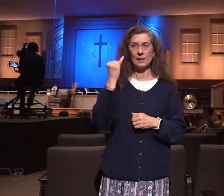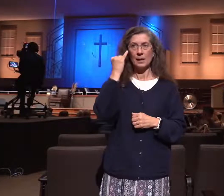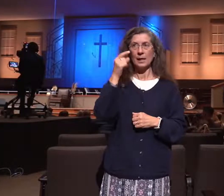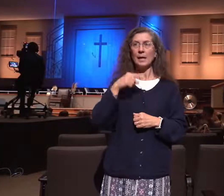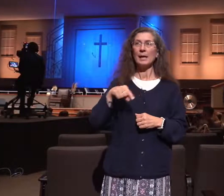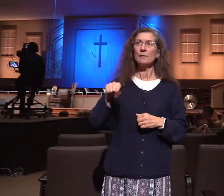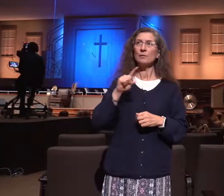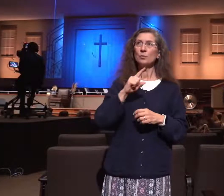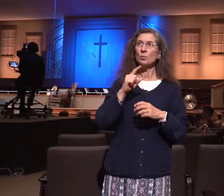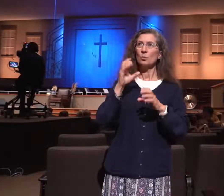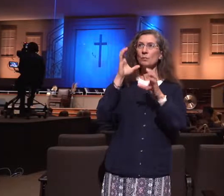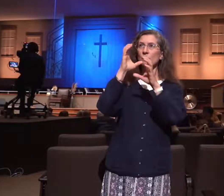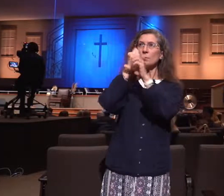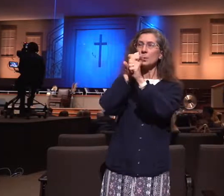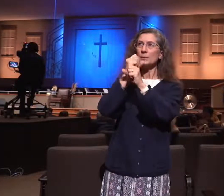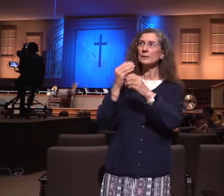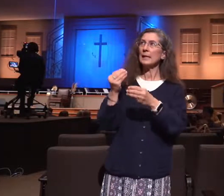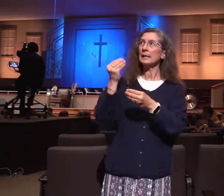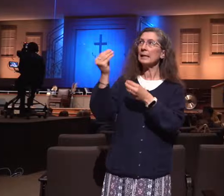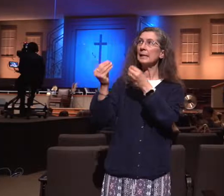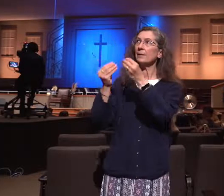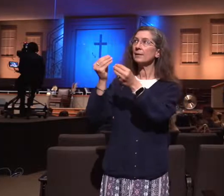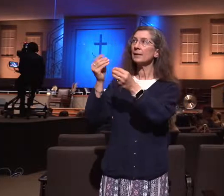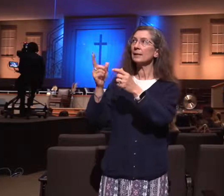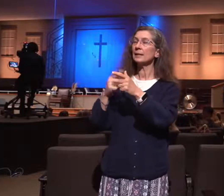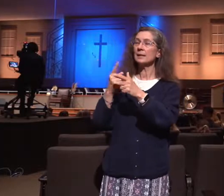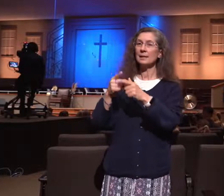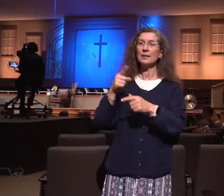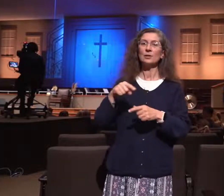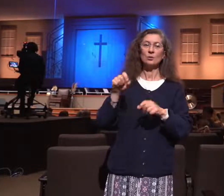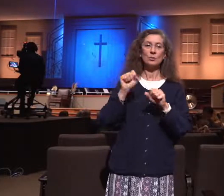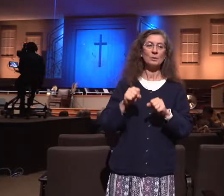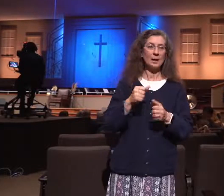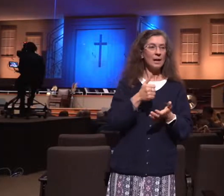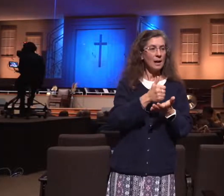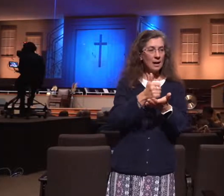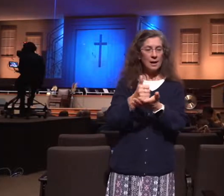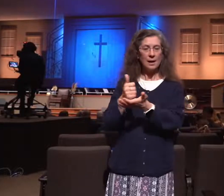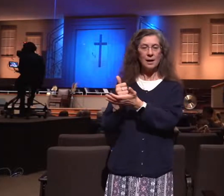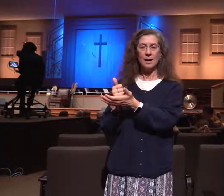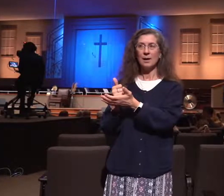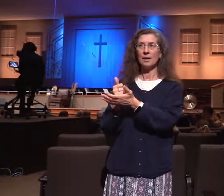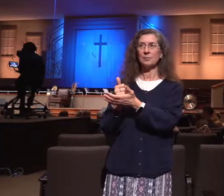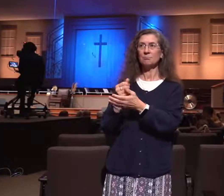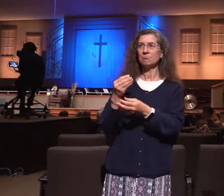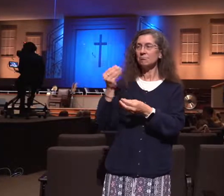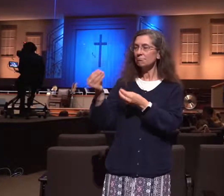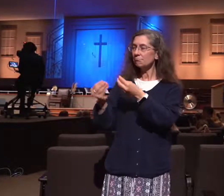give, you can always find somebody that needs something that you have.